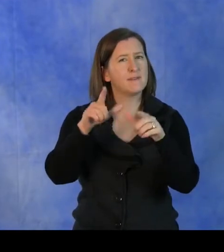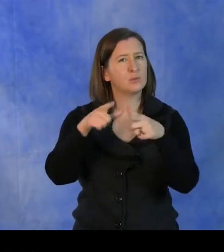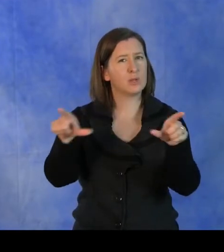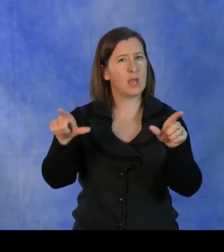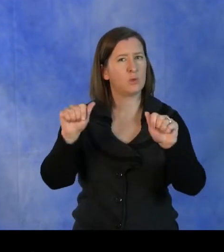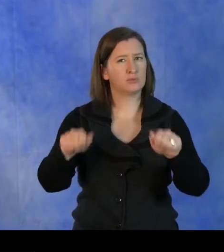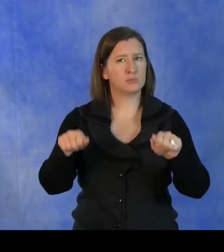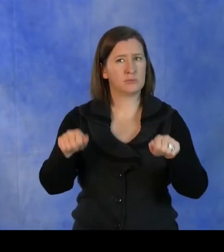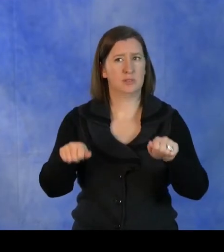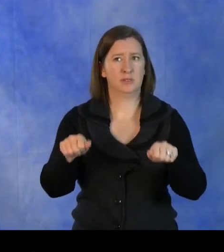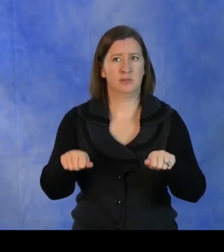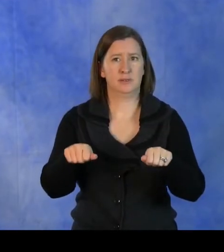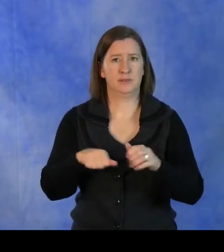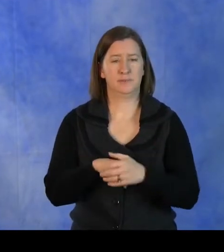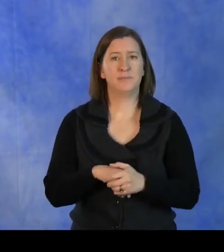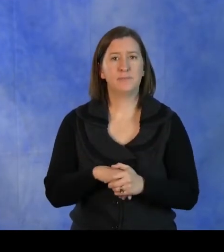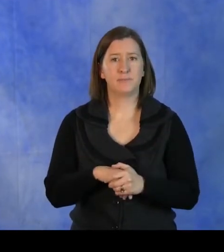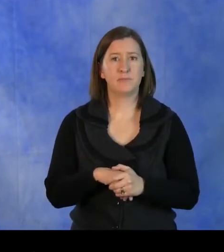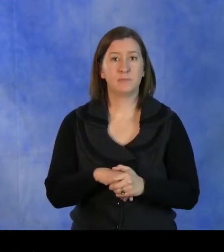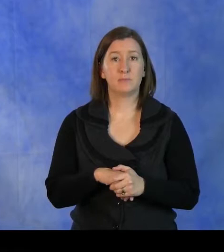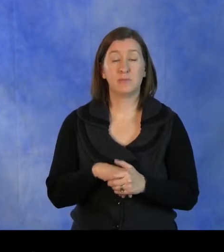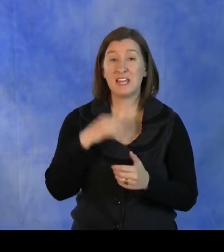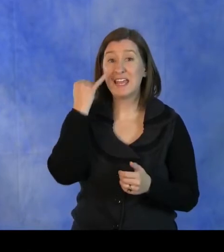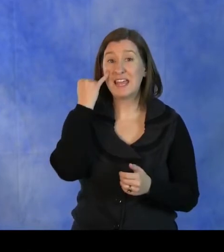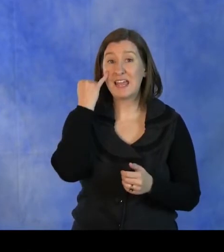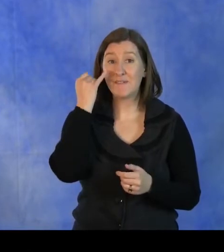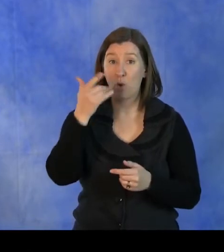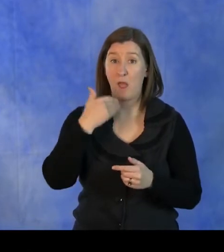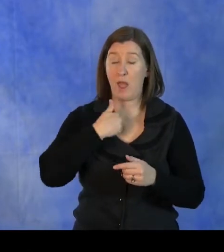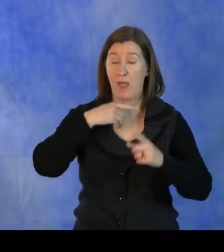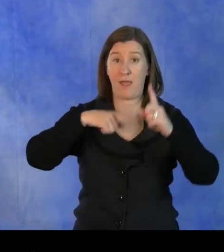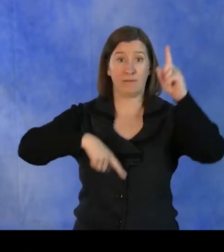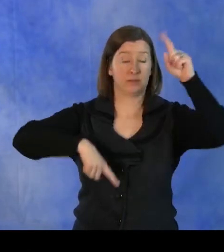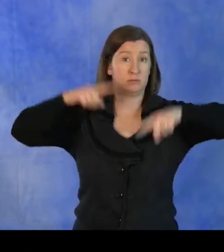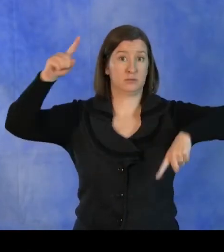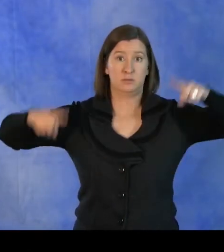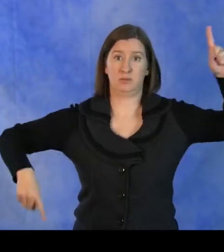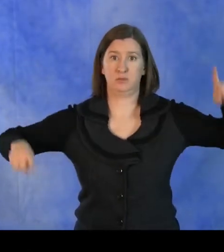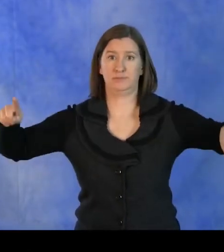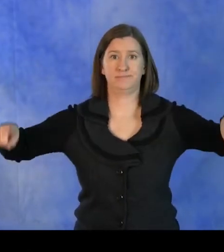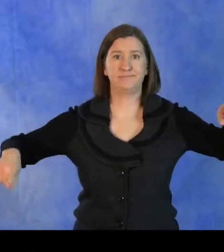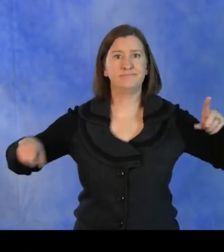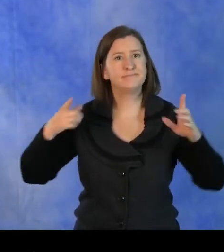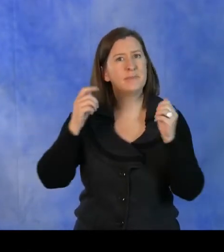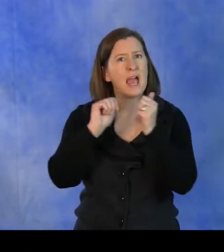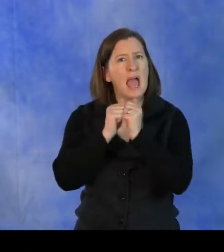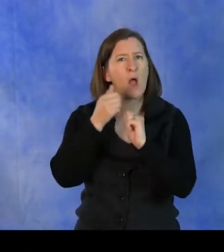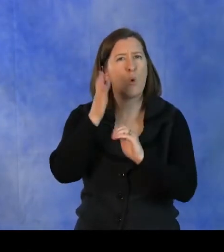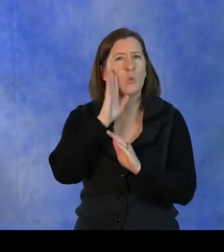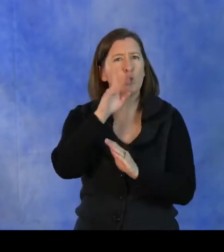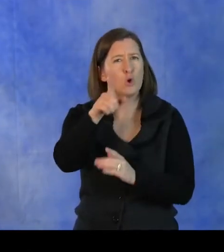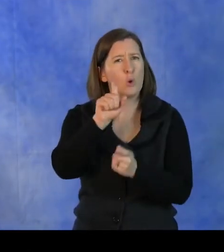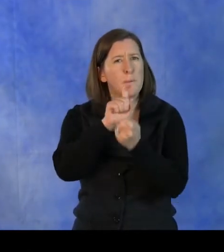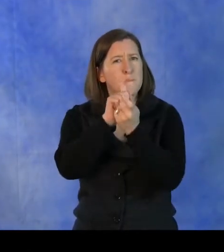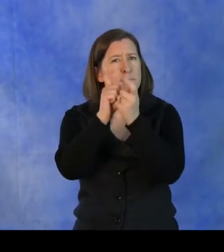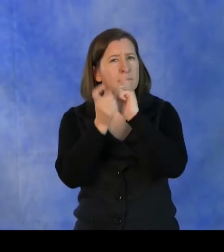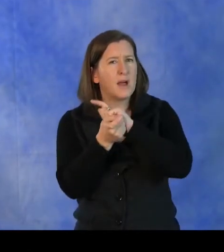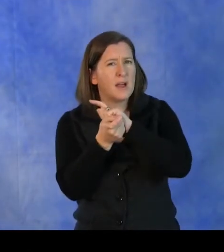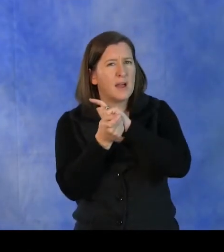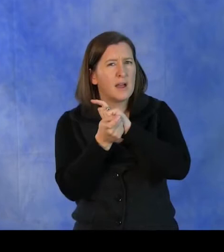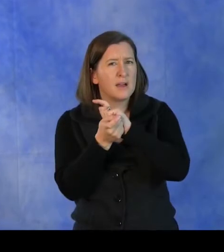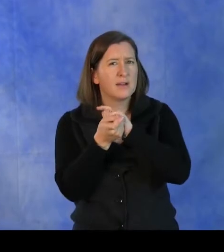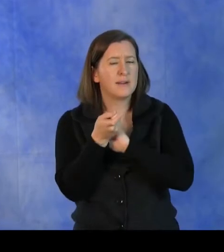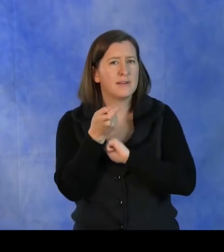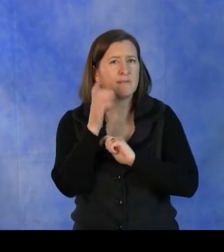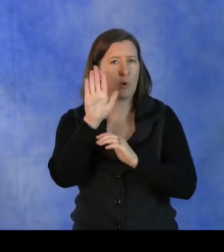what language ability If you have a variety of